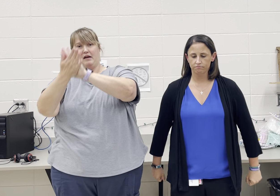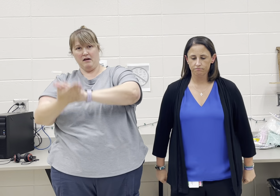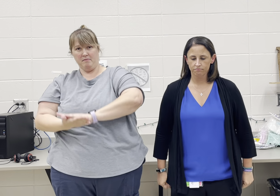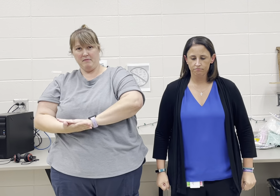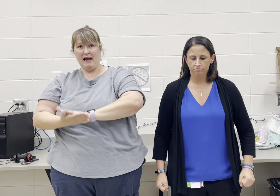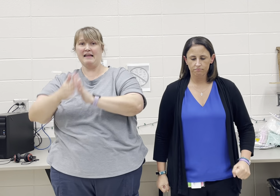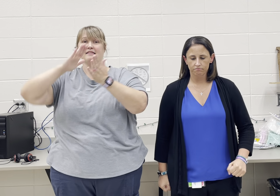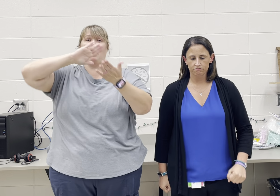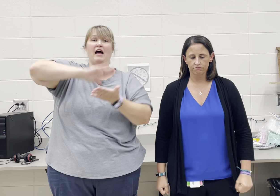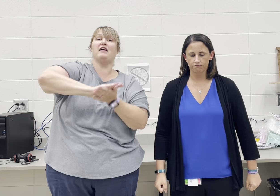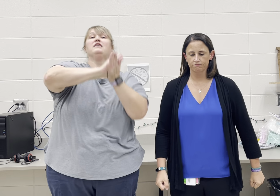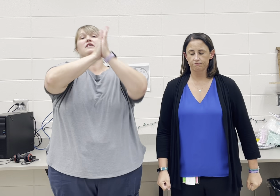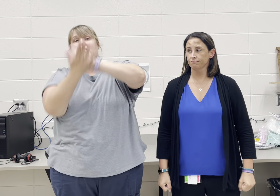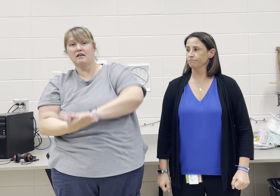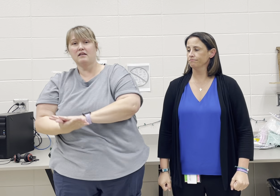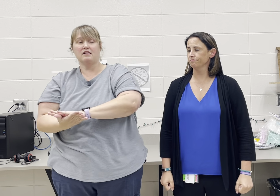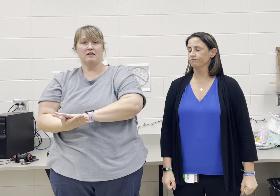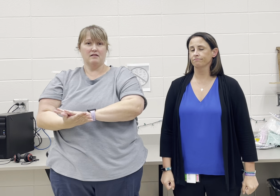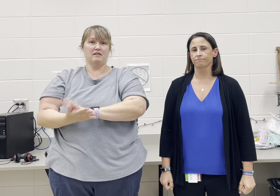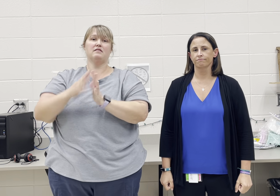Become. And it's not.